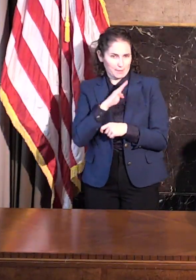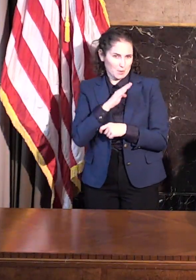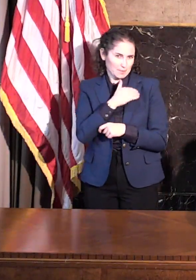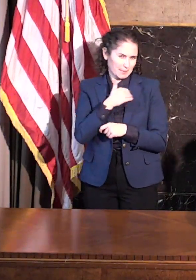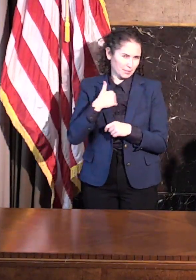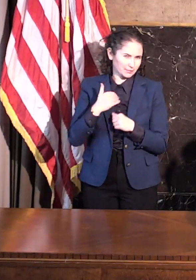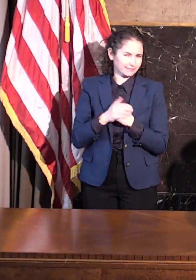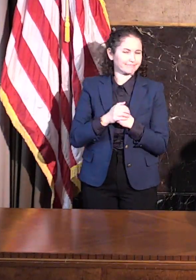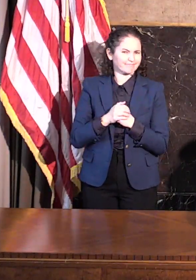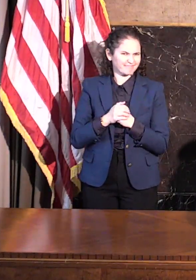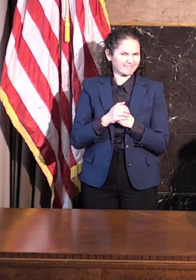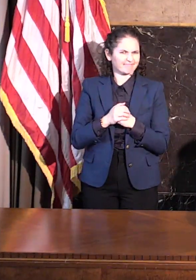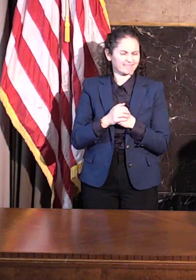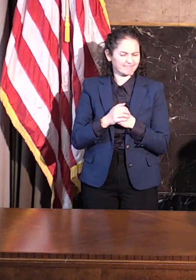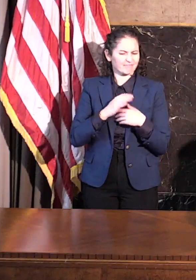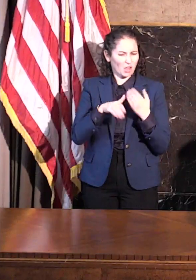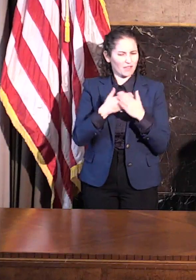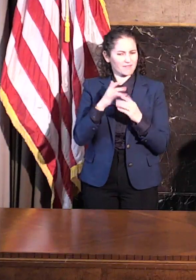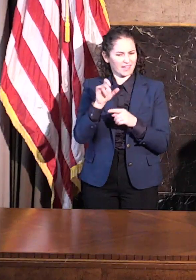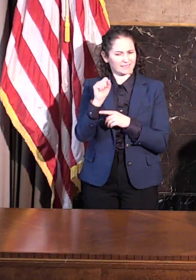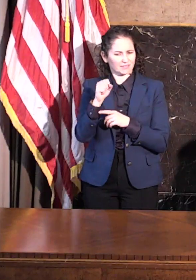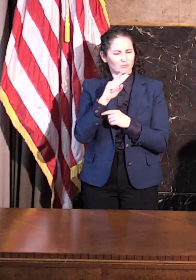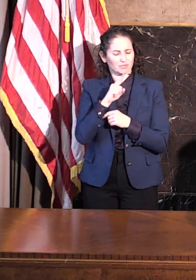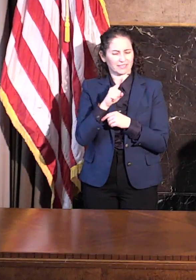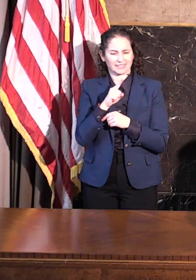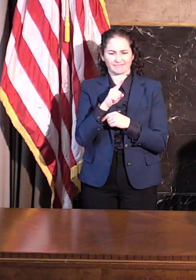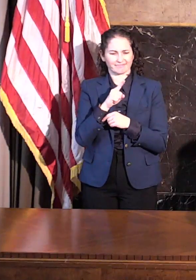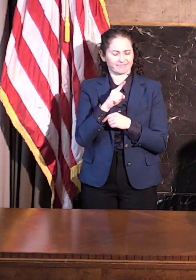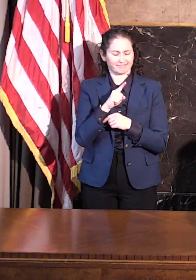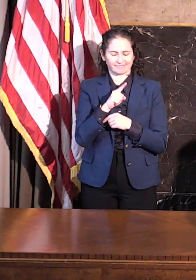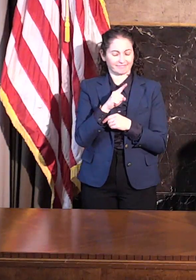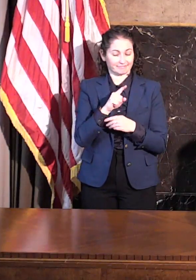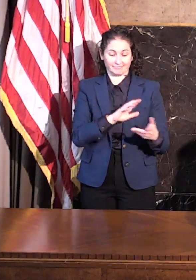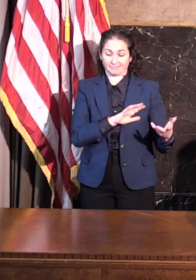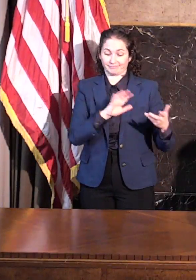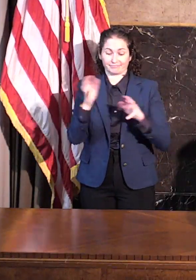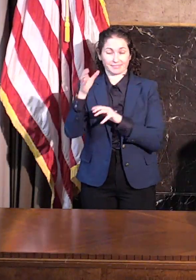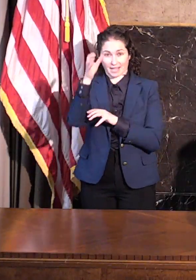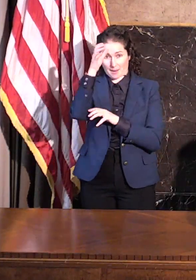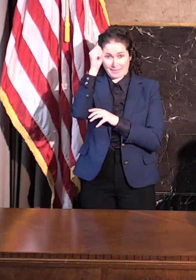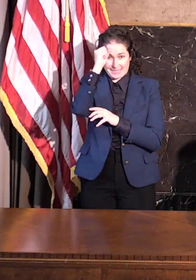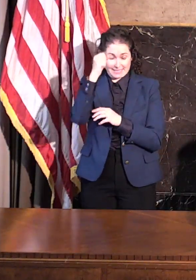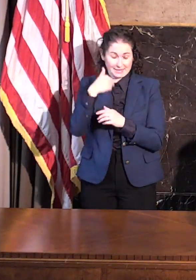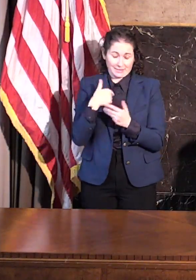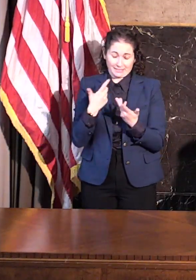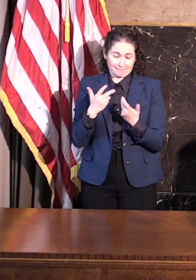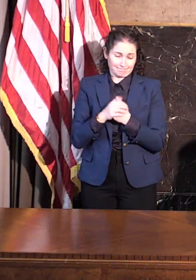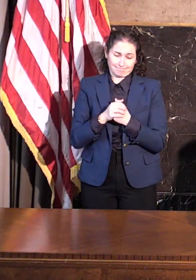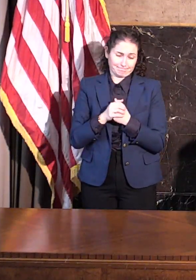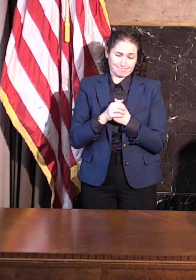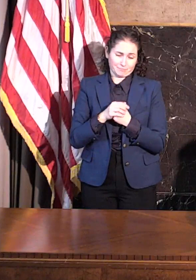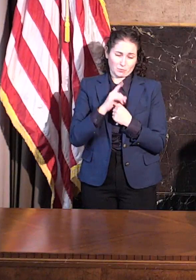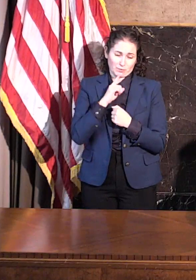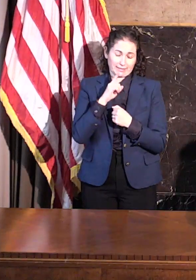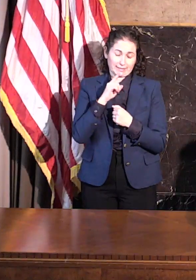And I think it's helpful to understand that those allegations, I think, go back